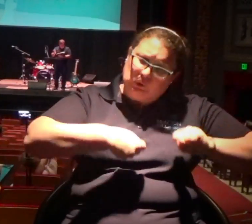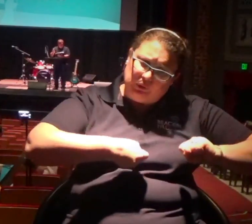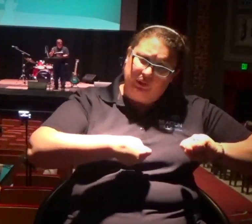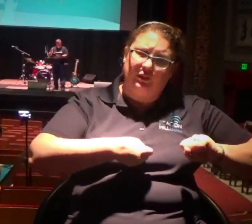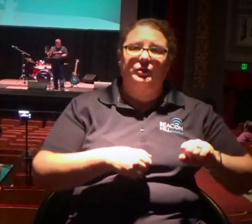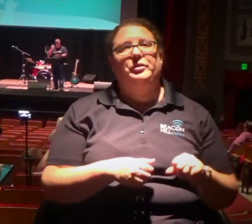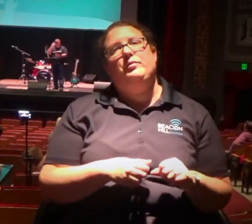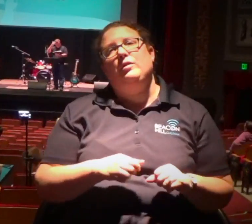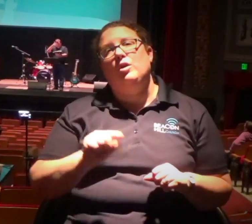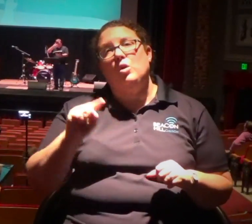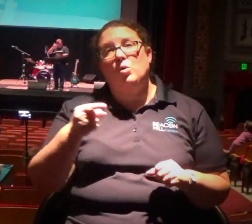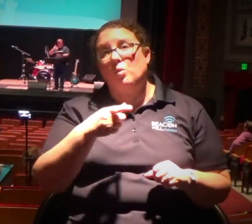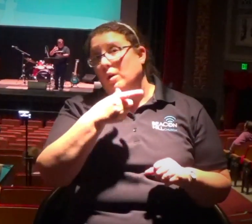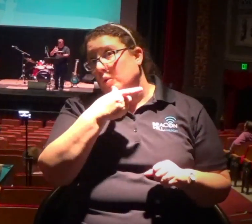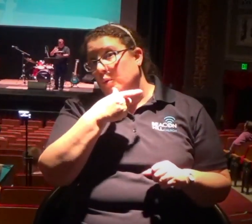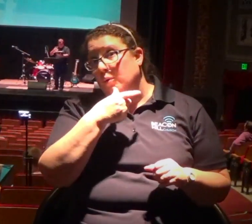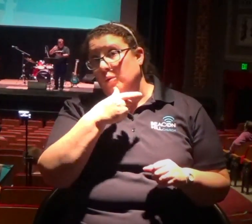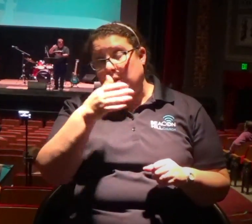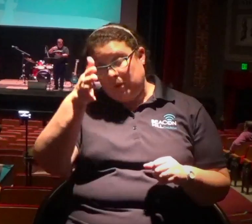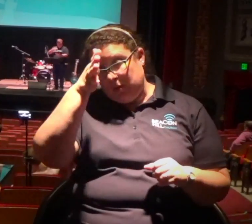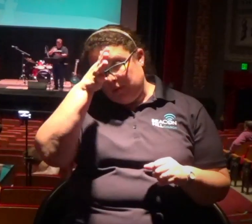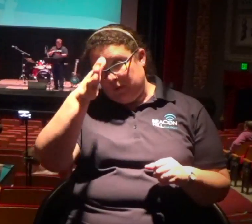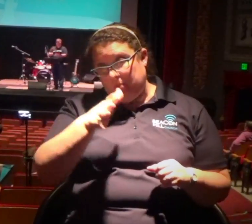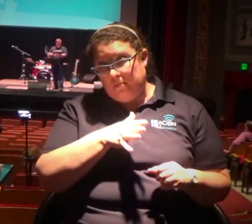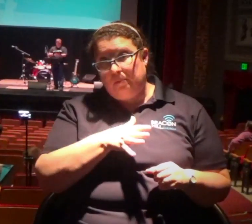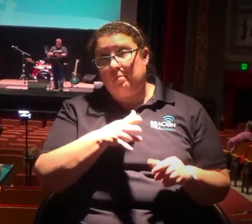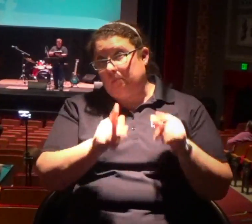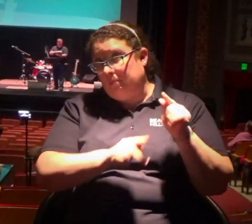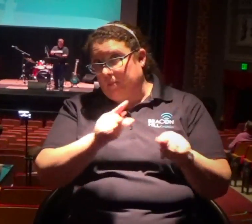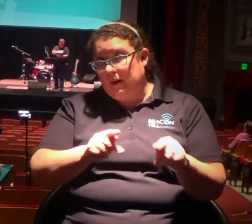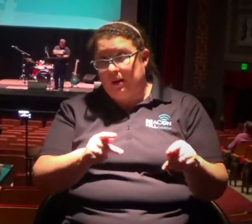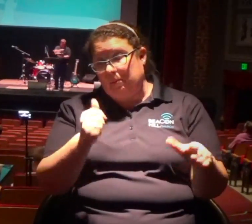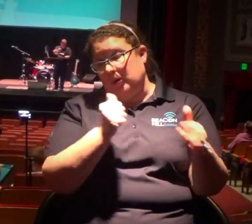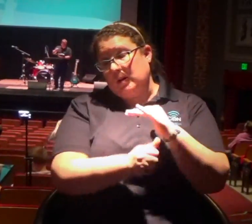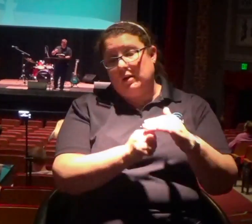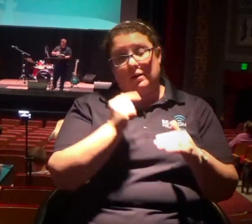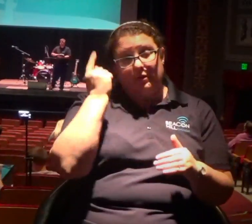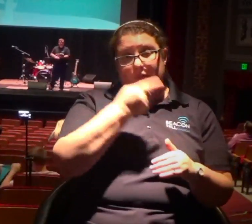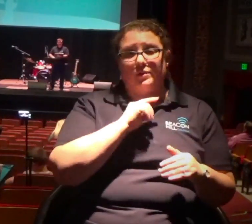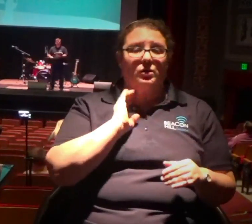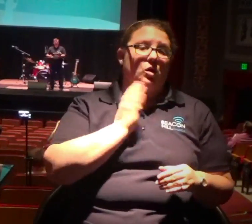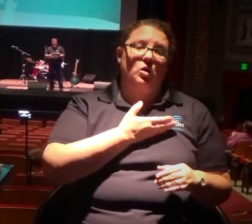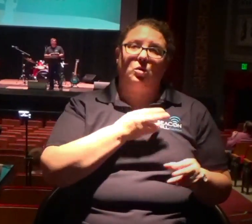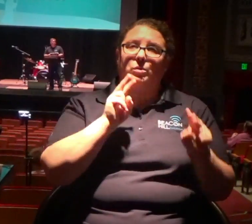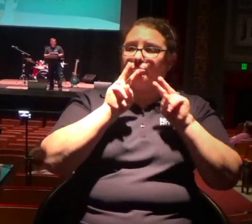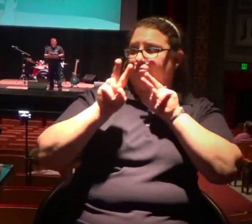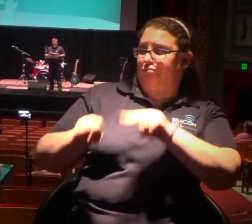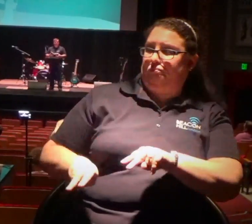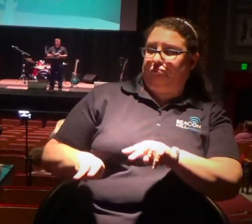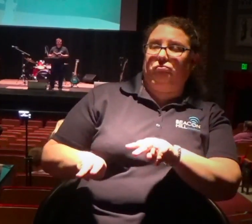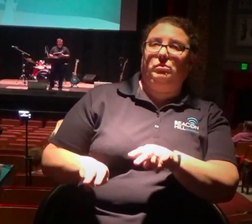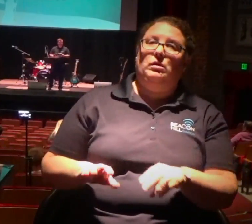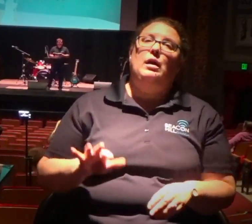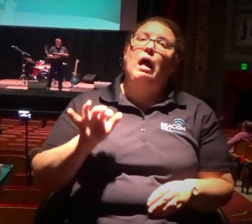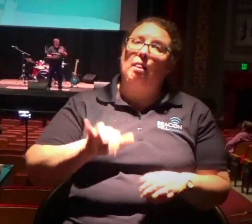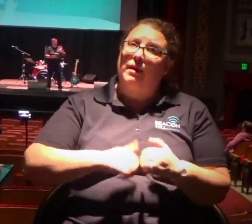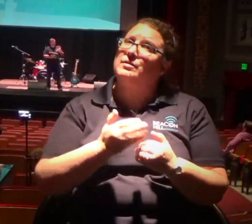from whom men hid their faces, he was despised and we esteemed him not. This is how our Messiah was treated. This is how our